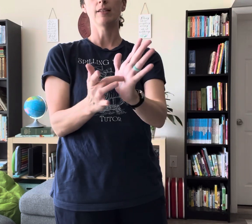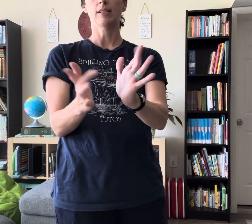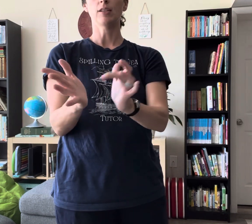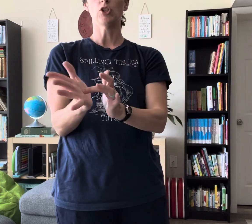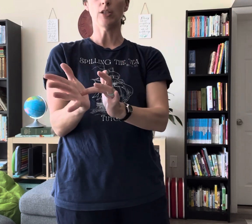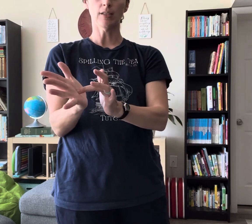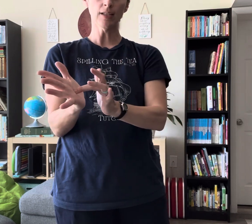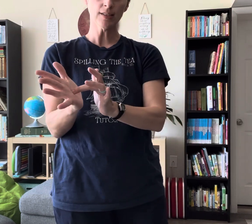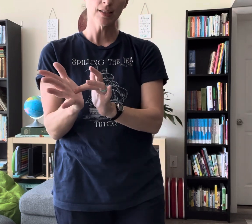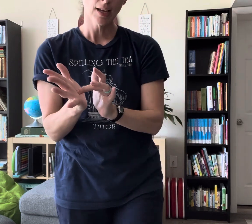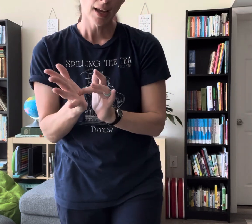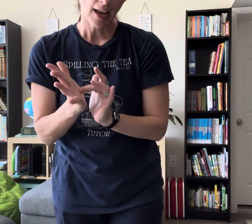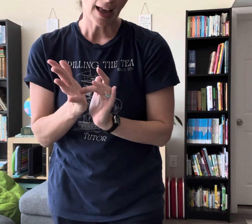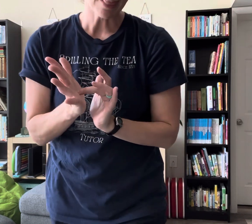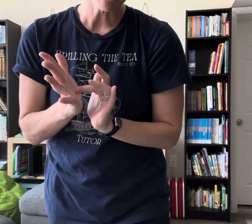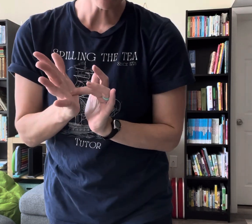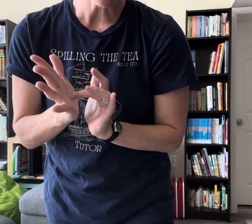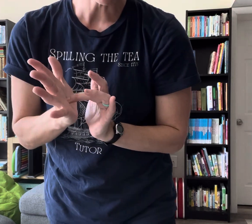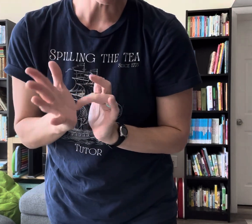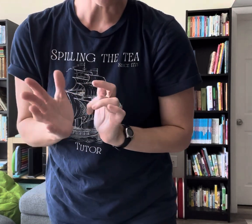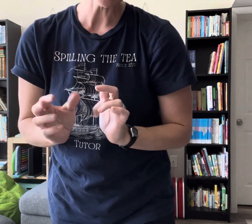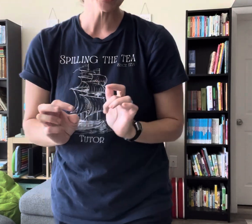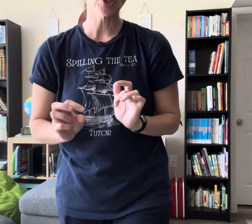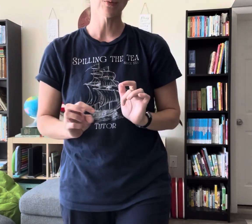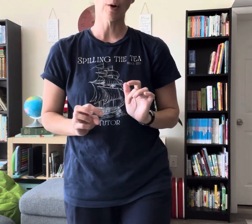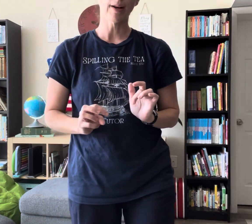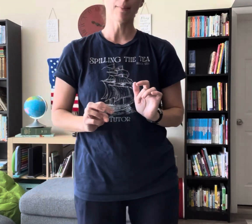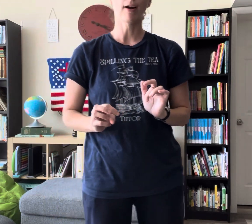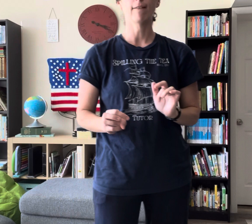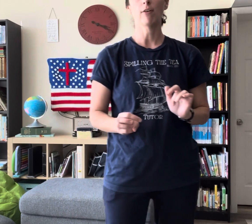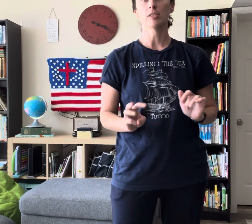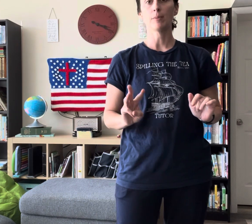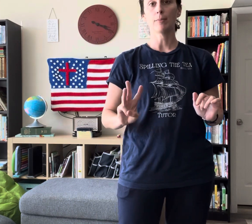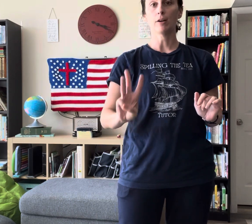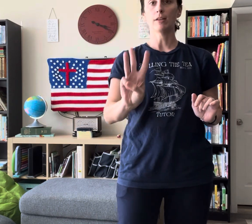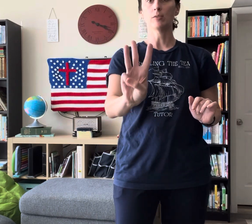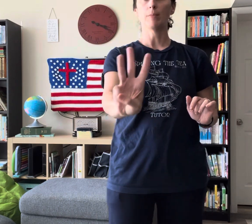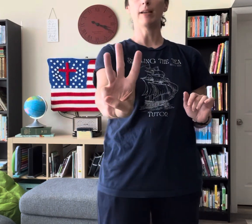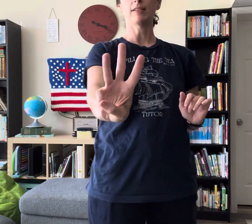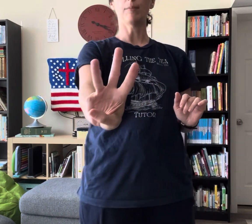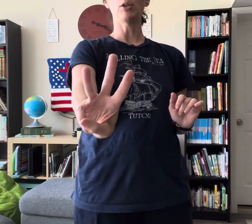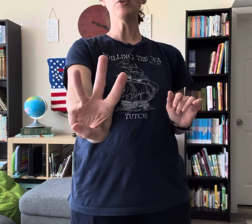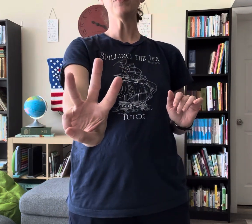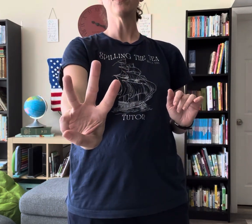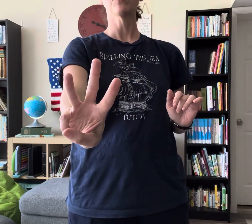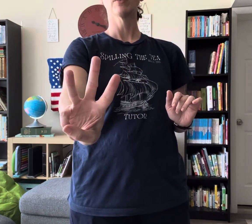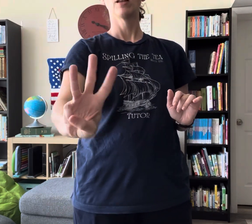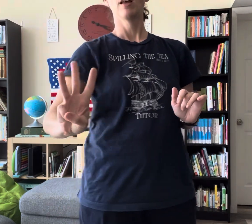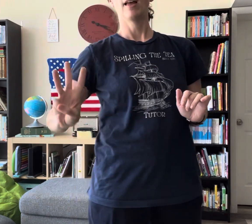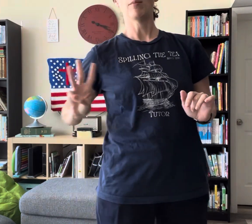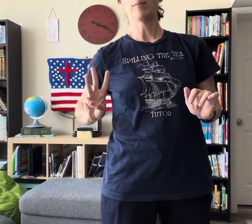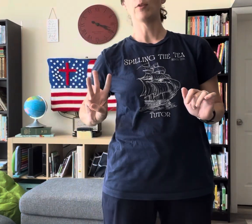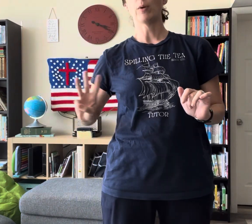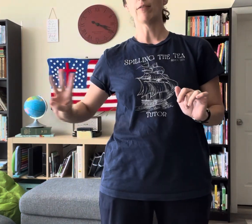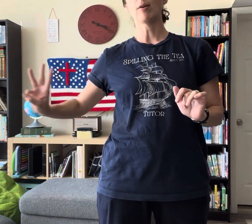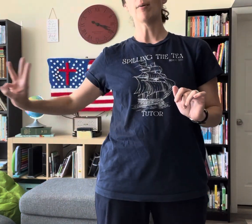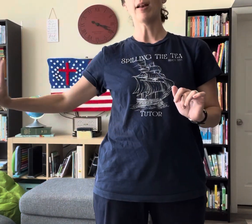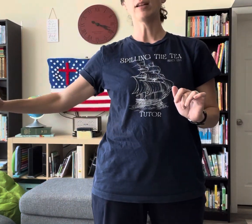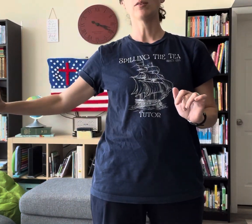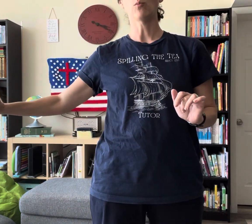sign Jesus. And then Western Roman Empire falls to barbarians. We make a W and we move it away from our body.